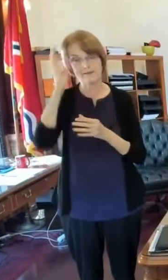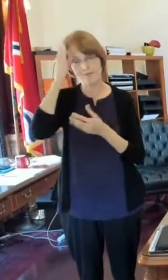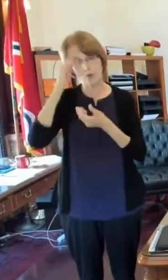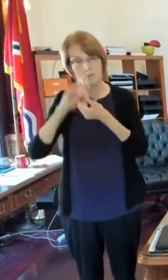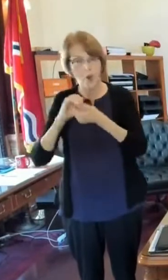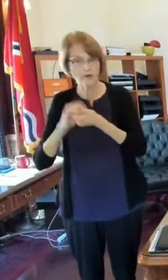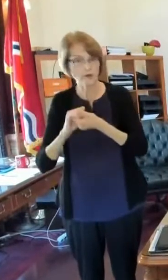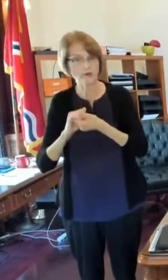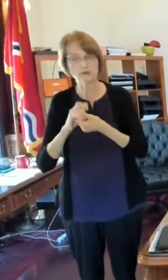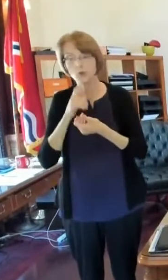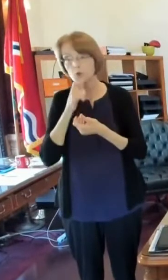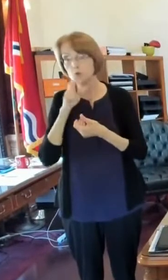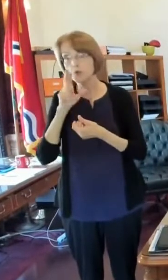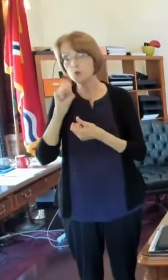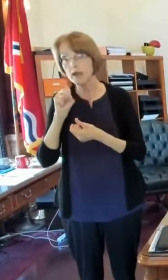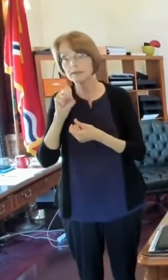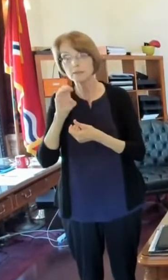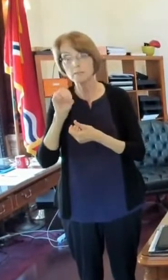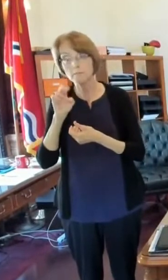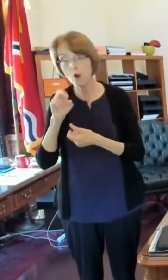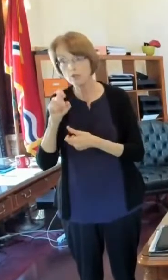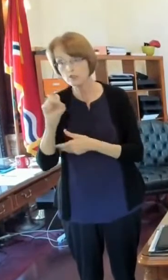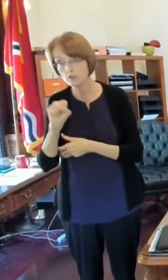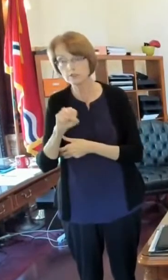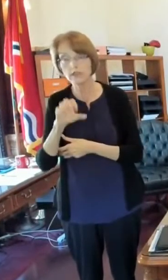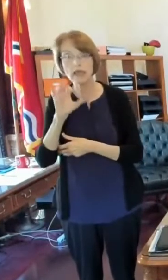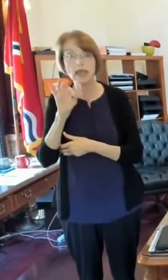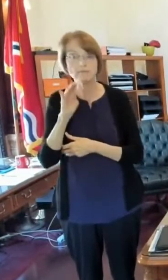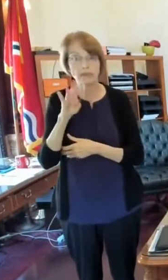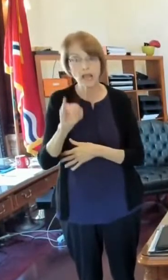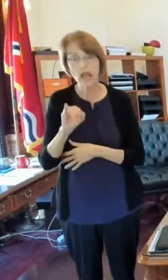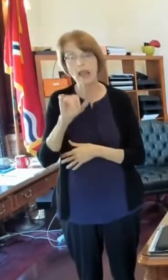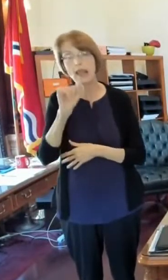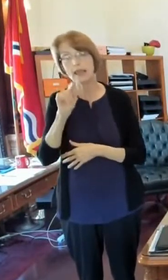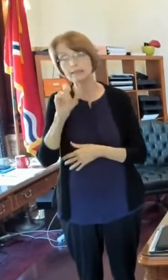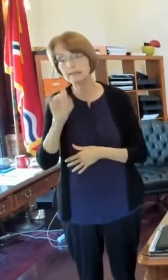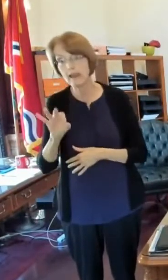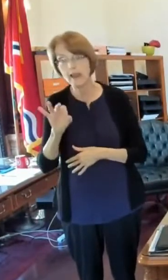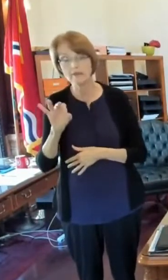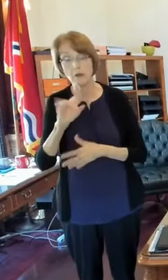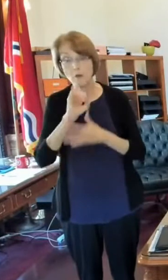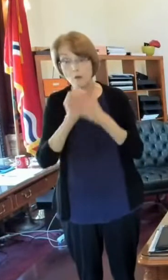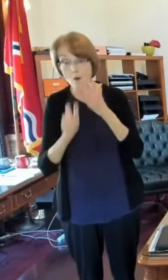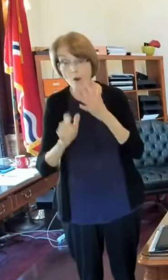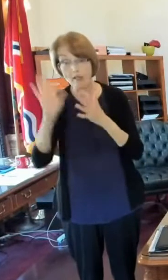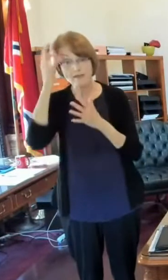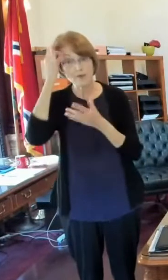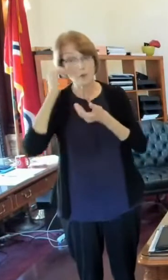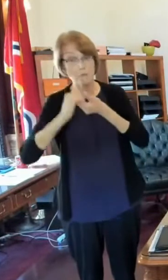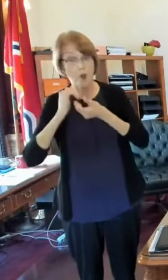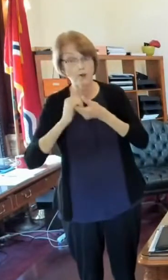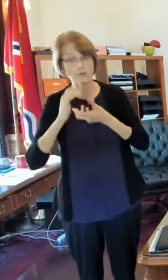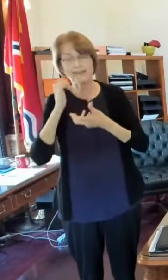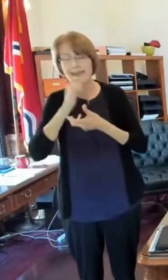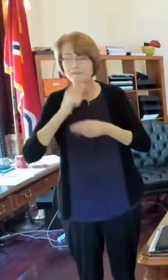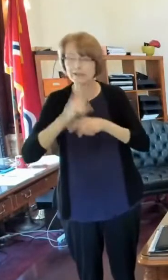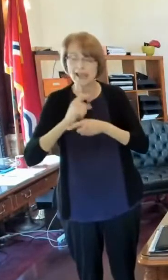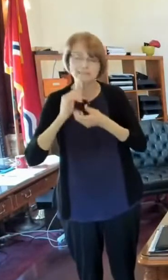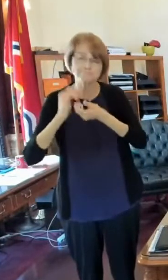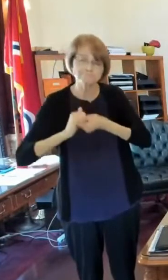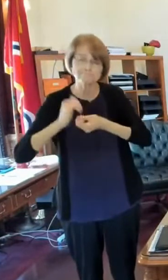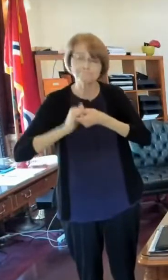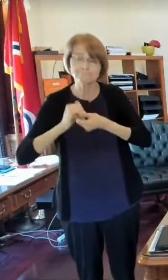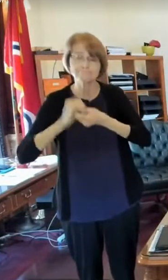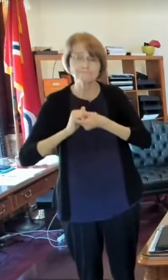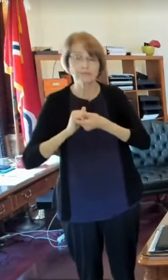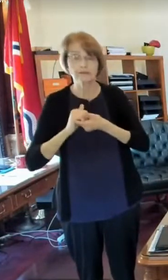our federal partners are U.S. Marshals, FBI, ATF, all of our federal partners who we work with every day. And when I say